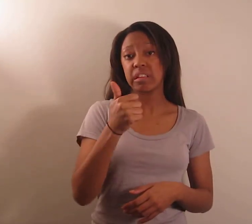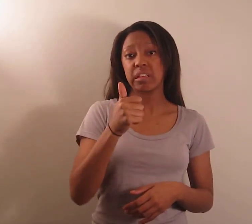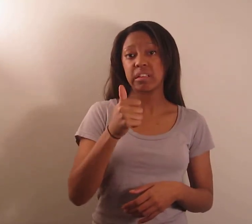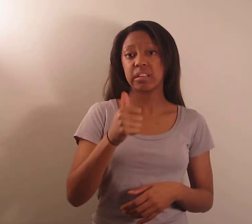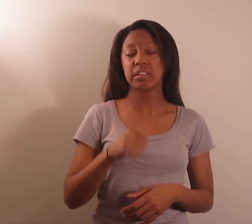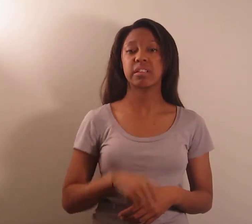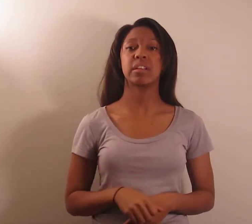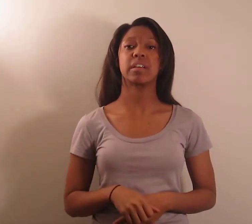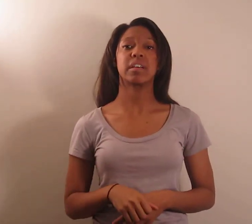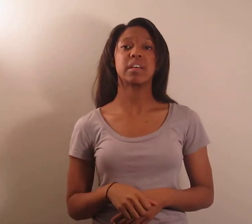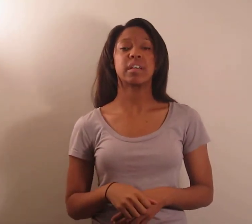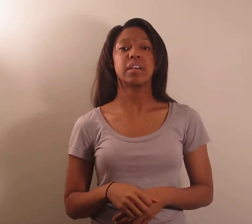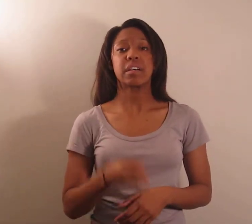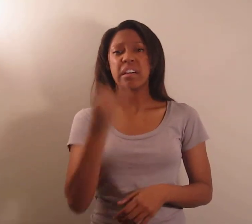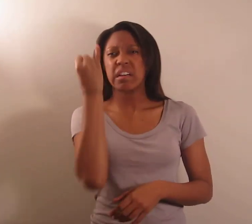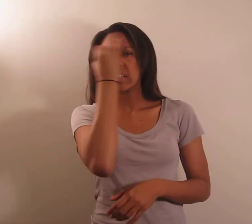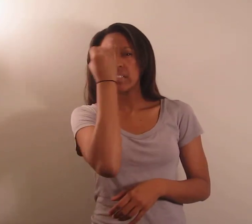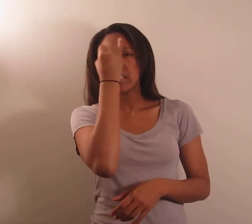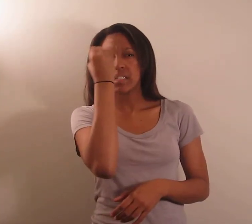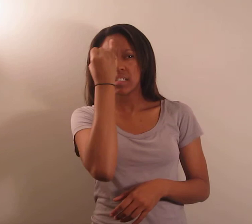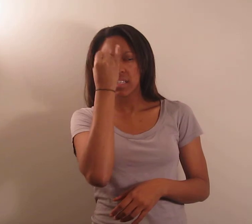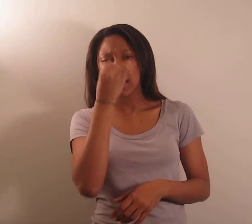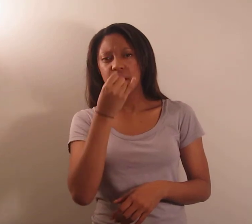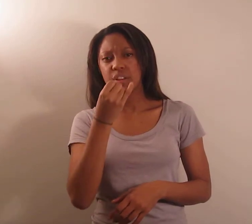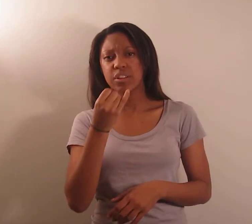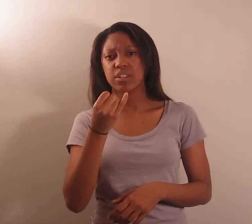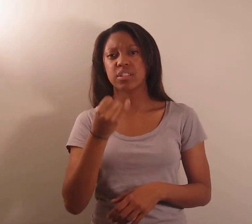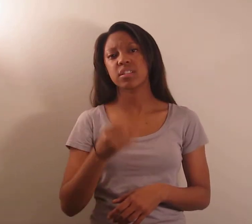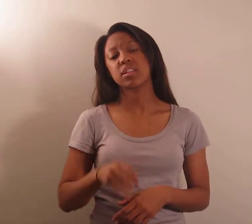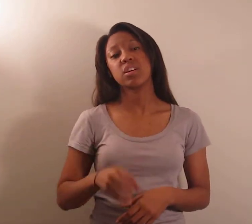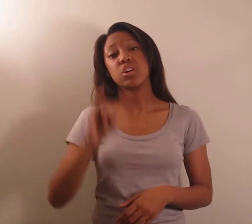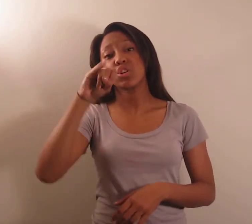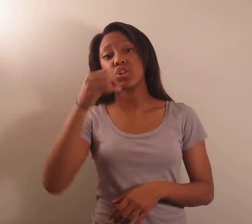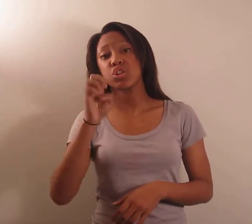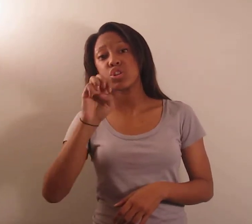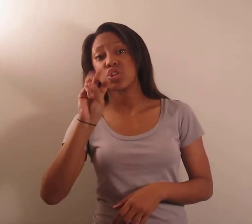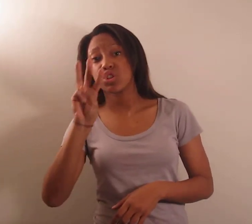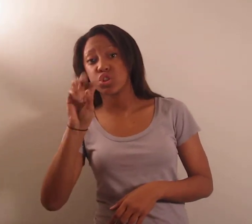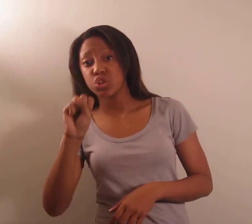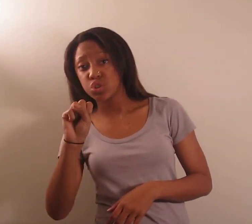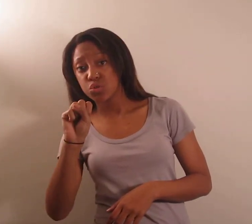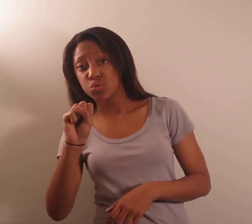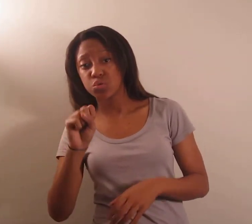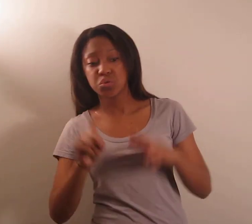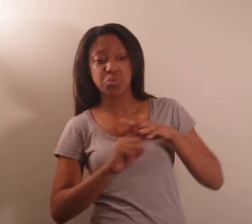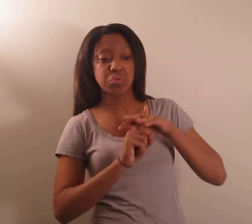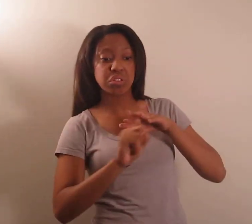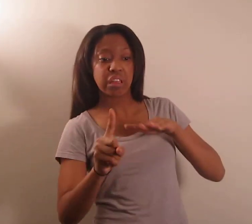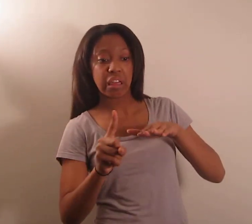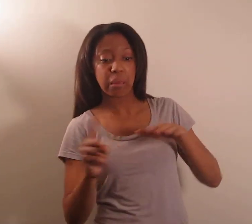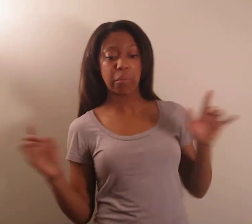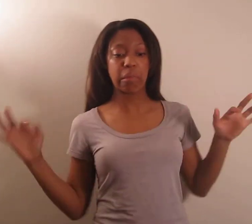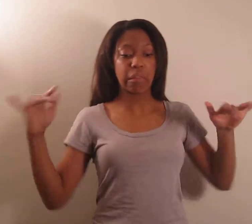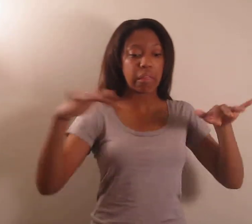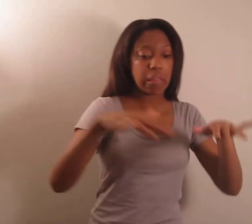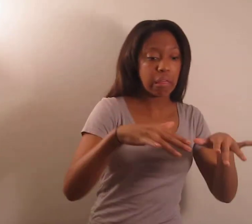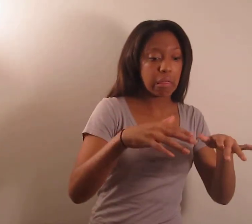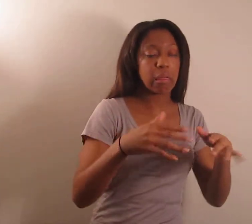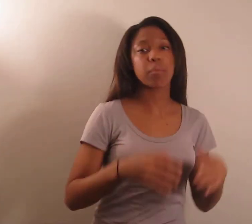disaster, Jews who had escaped persecution in Russia, Ukraine, Poland. Their families had